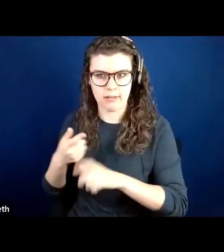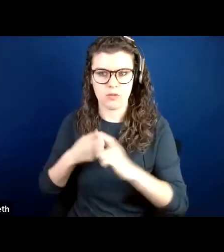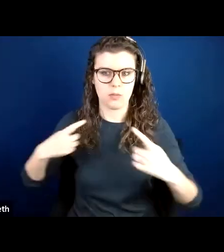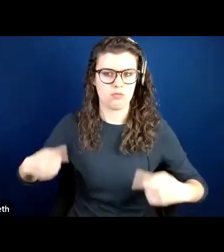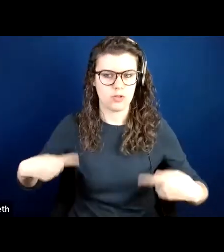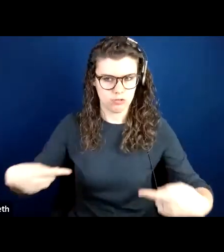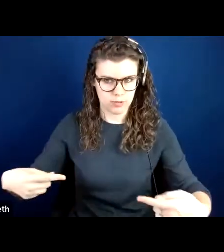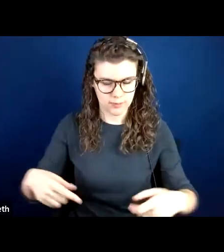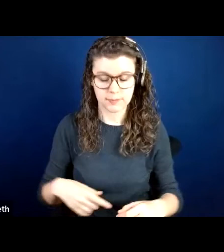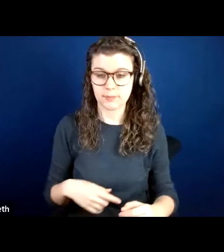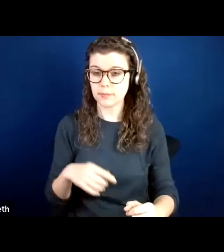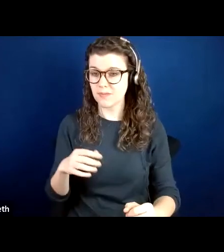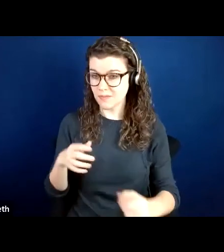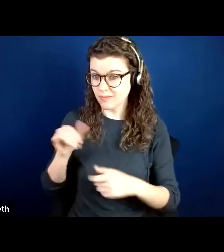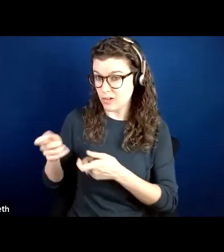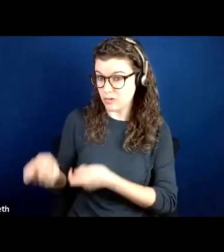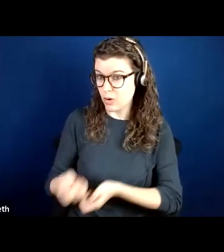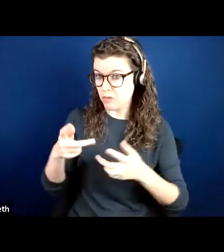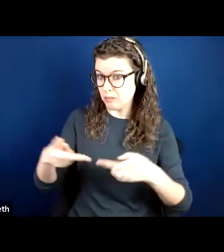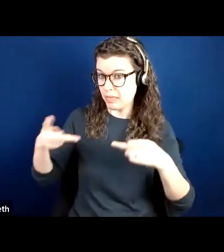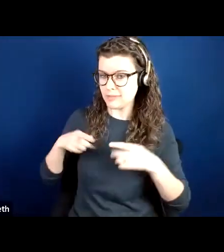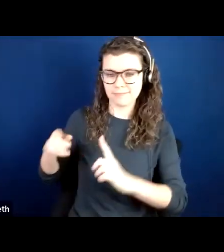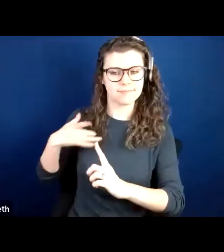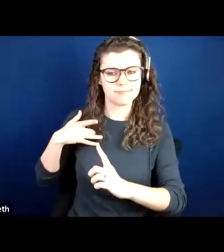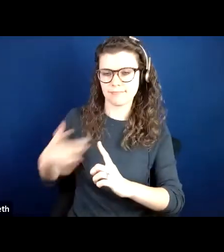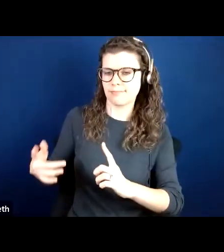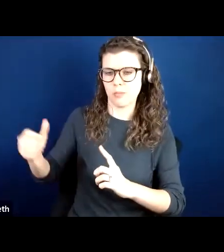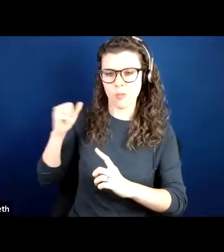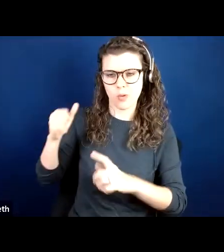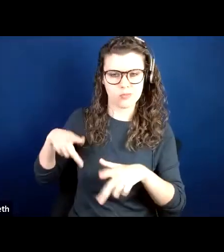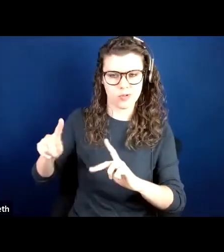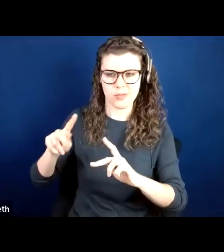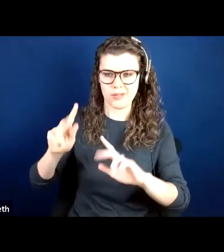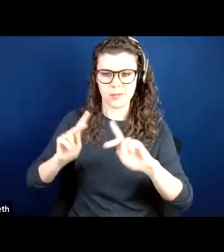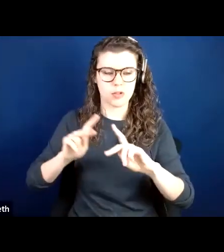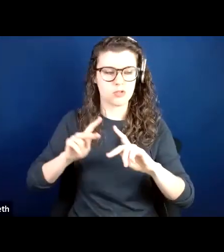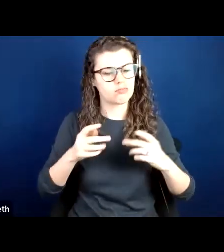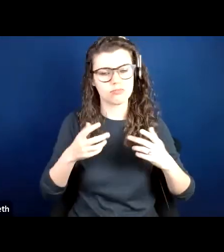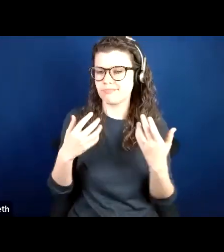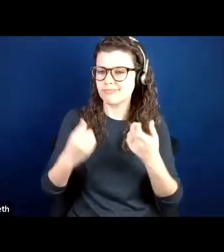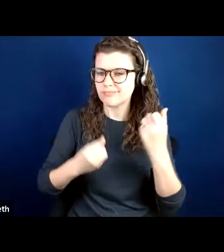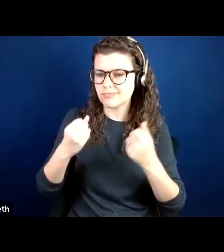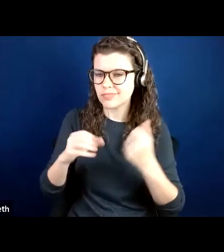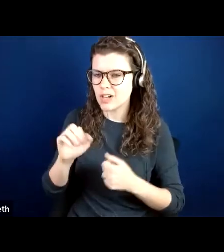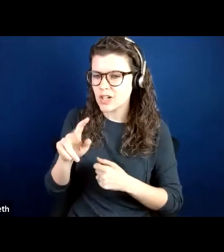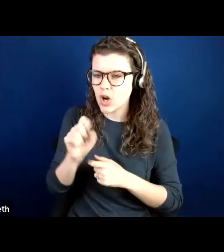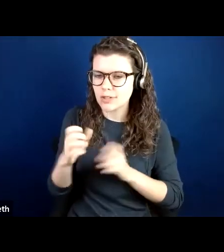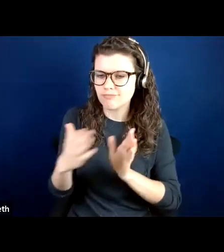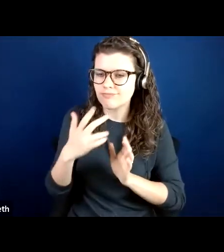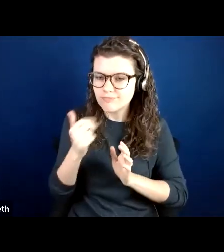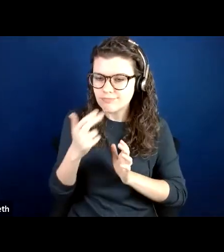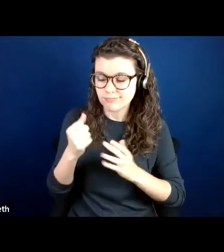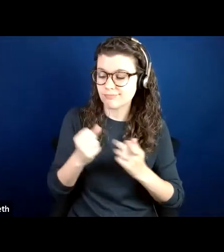facilities don't traditionally let people drive their golf carts on the green, but if somebody is